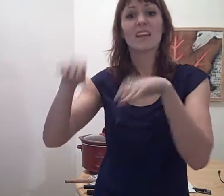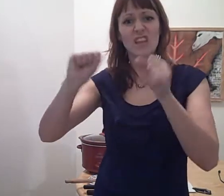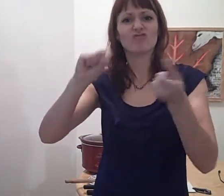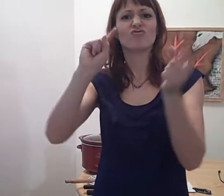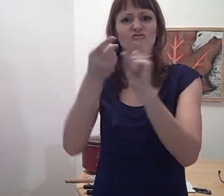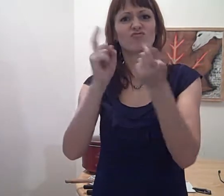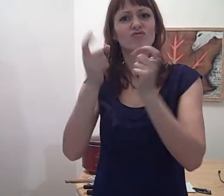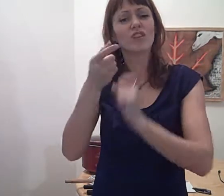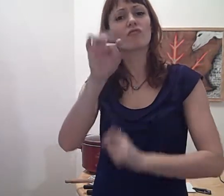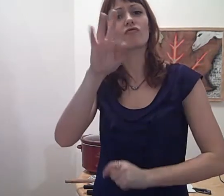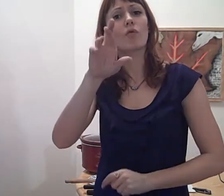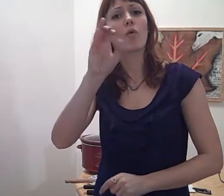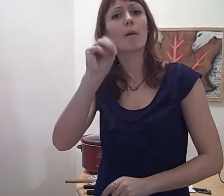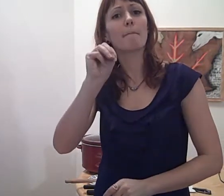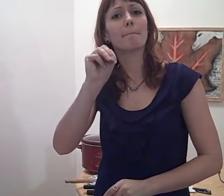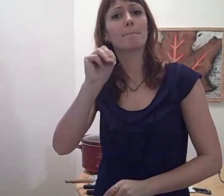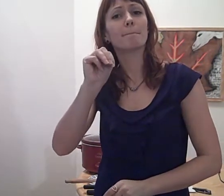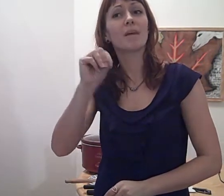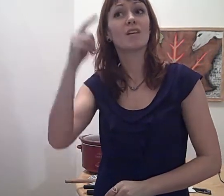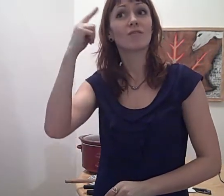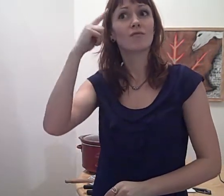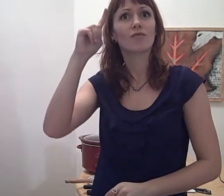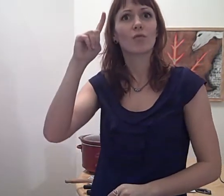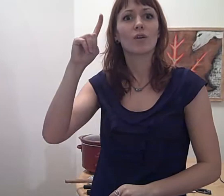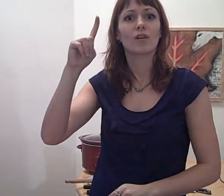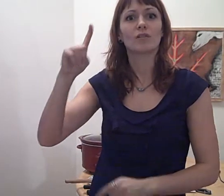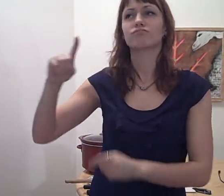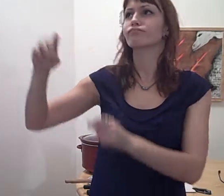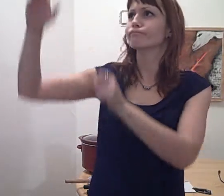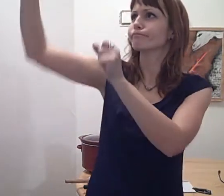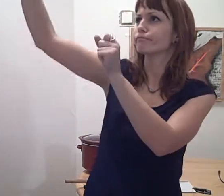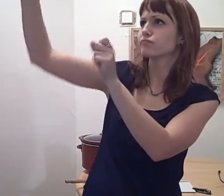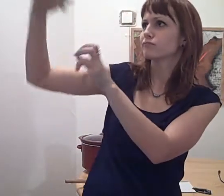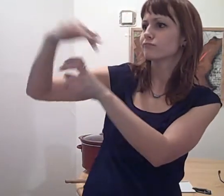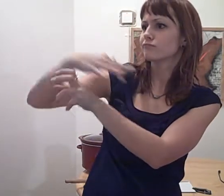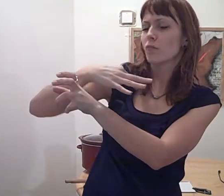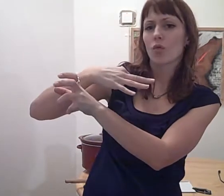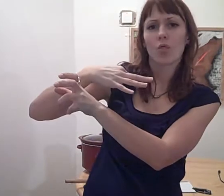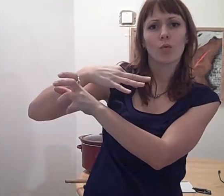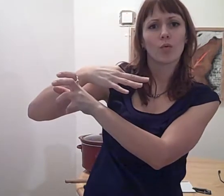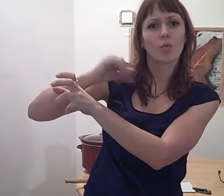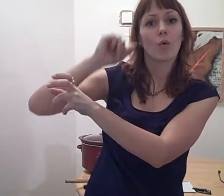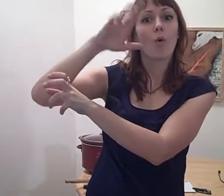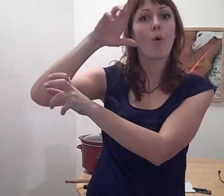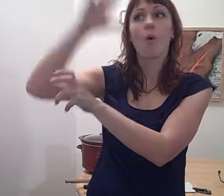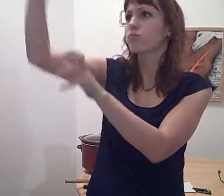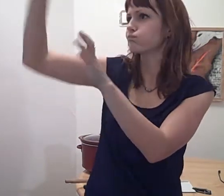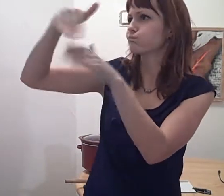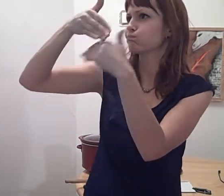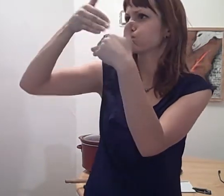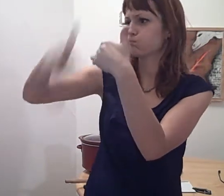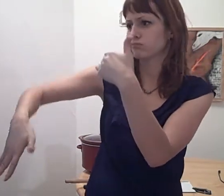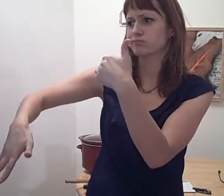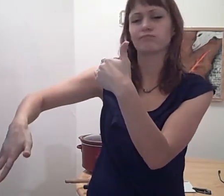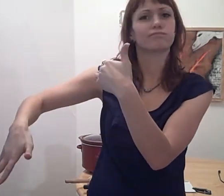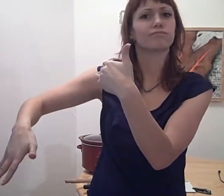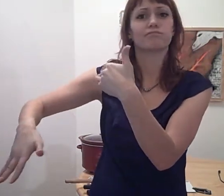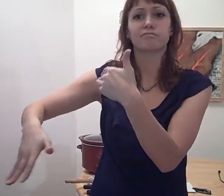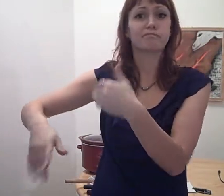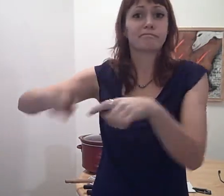let all the light and heat through, and any combination in between. To change its state, by the way,